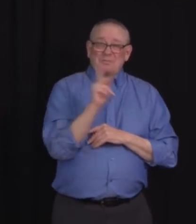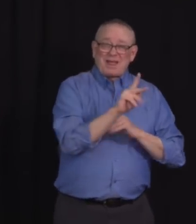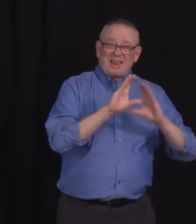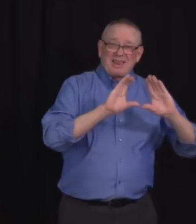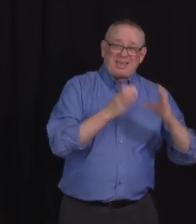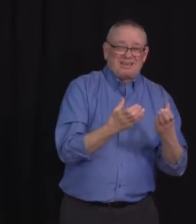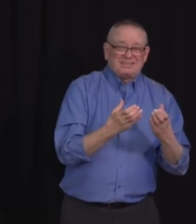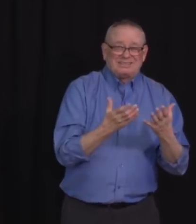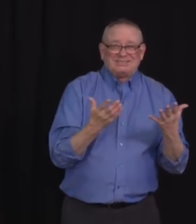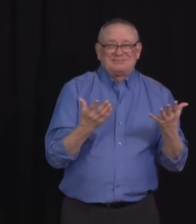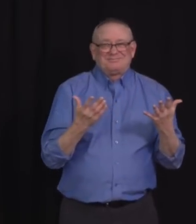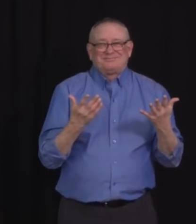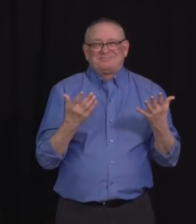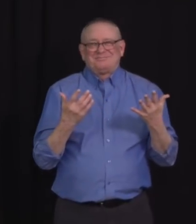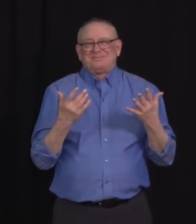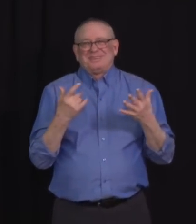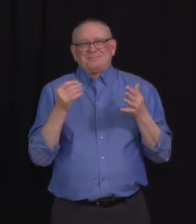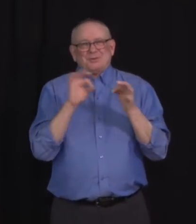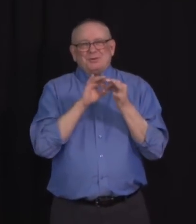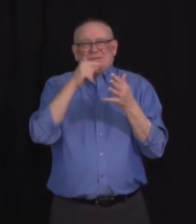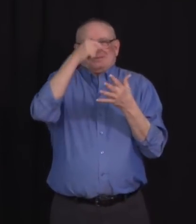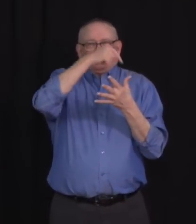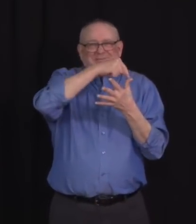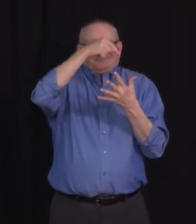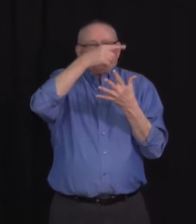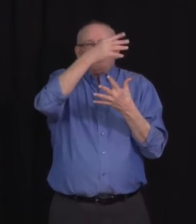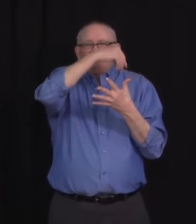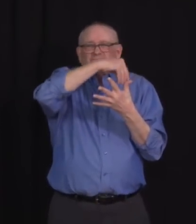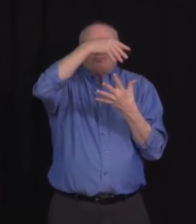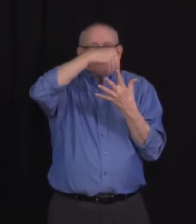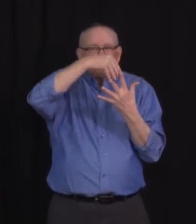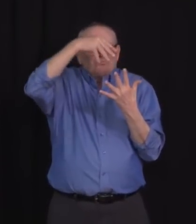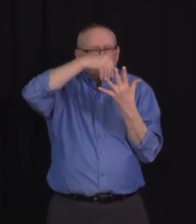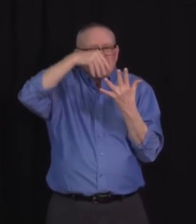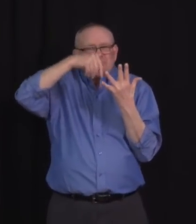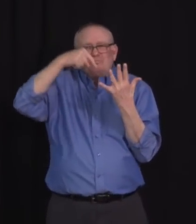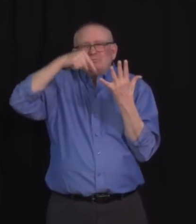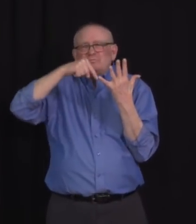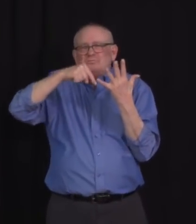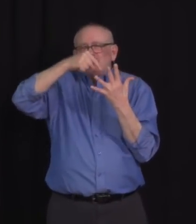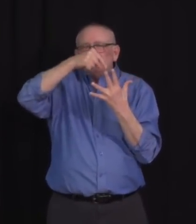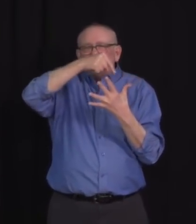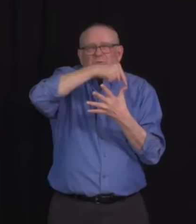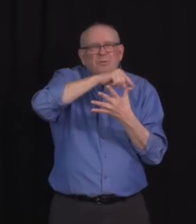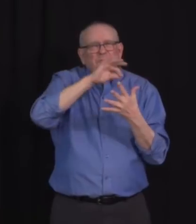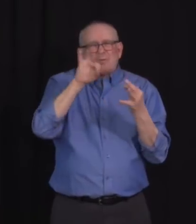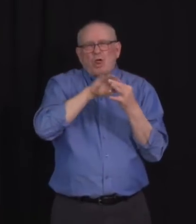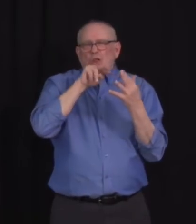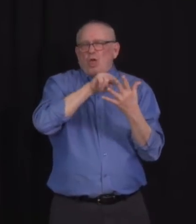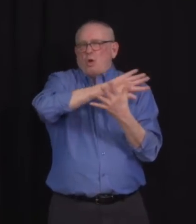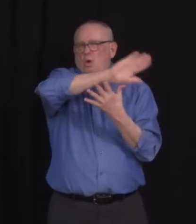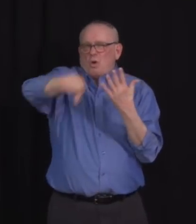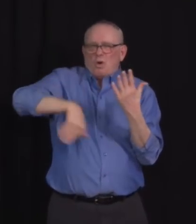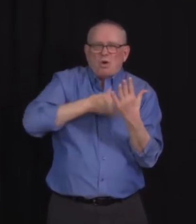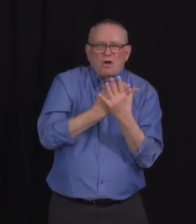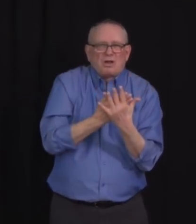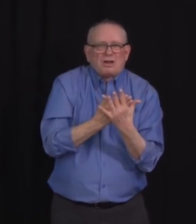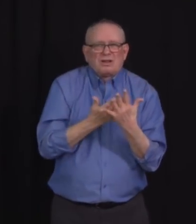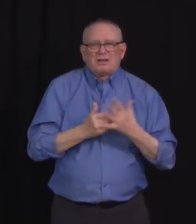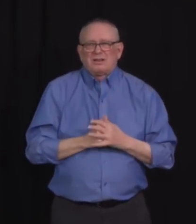factors. But from a health perspective at this point, again, schools themselves aren't seen to be a significant issue. But what we all need to do